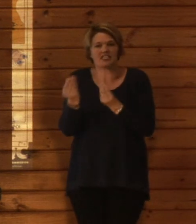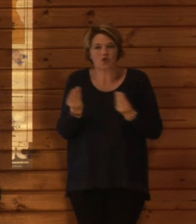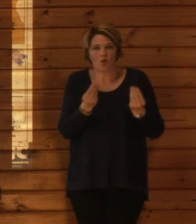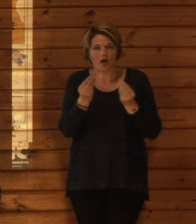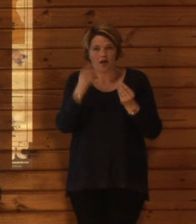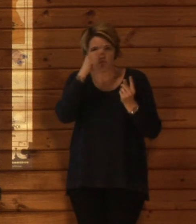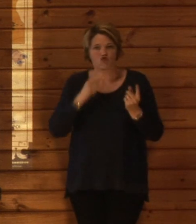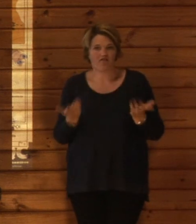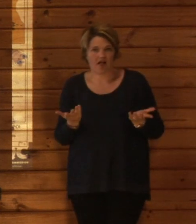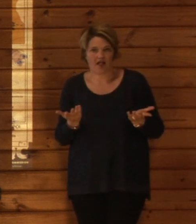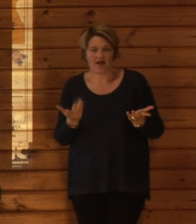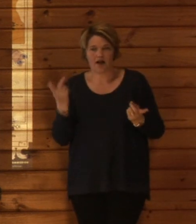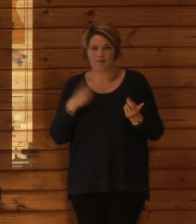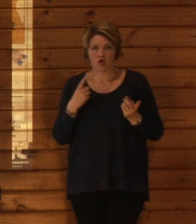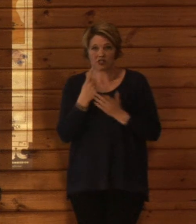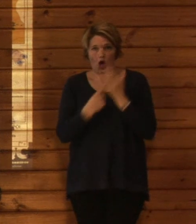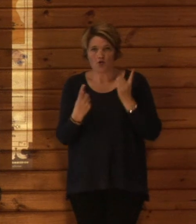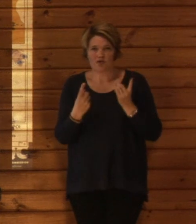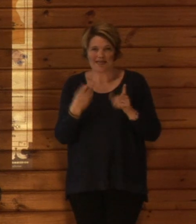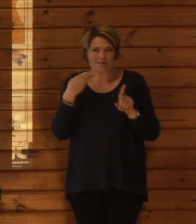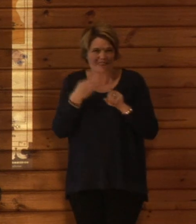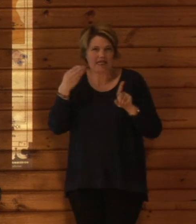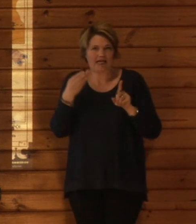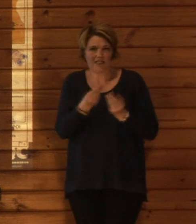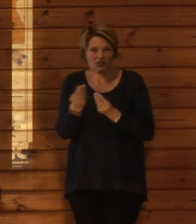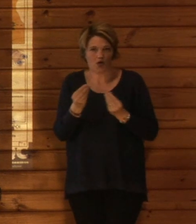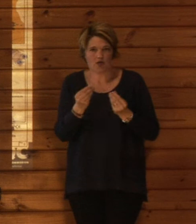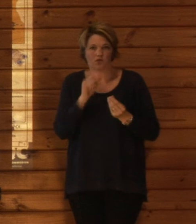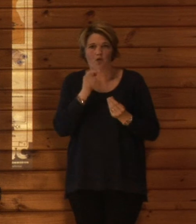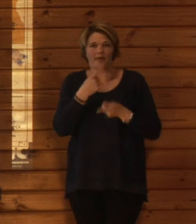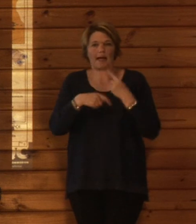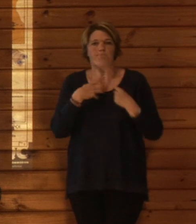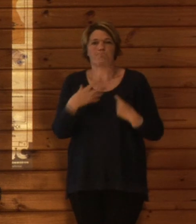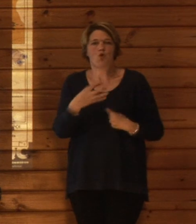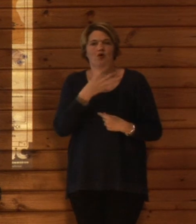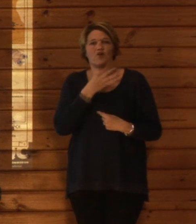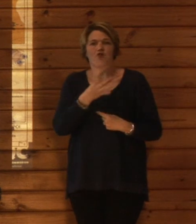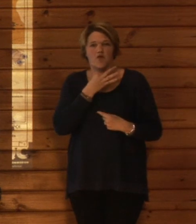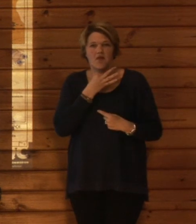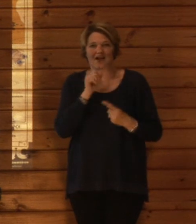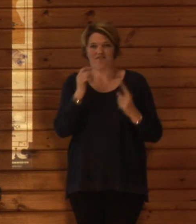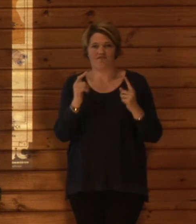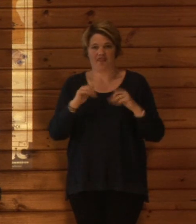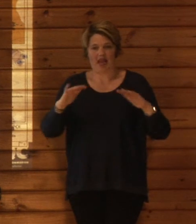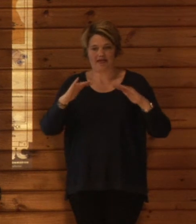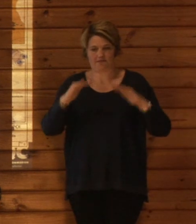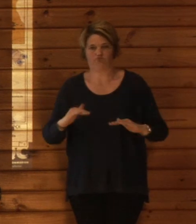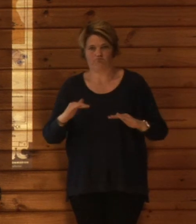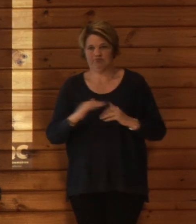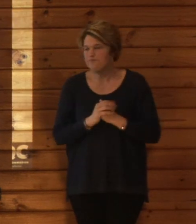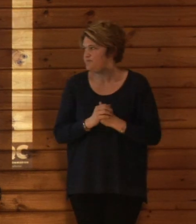going to become more vulnerable to liquefaction when they lower. So the next step is